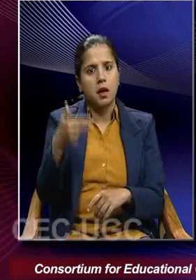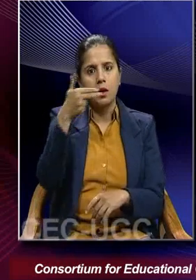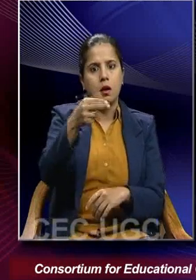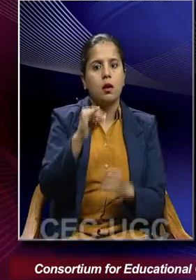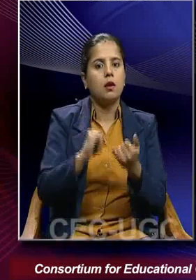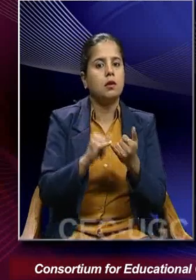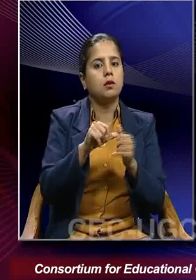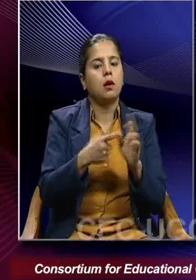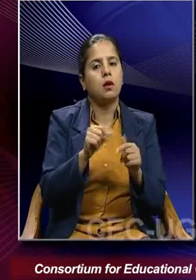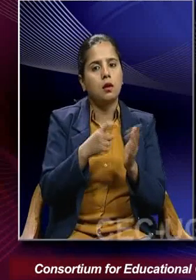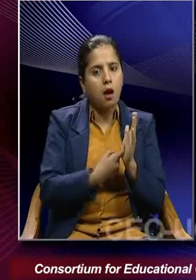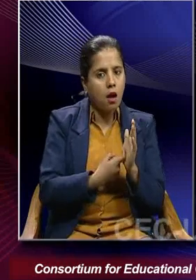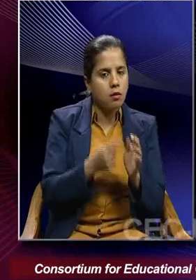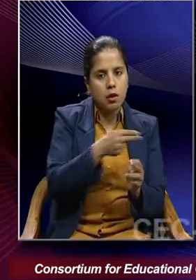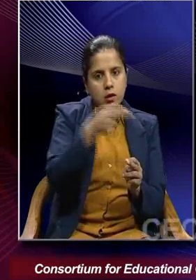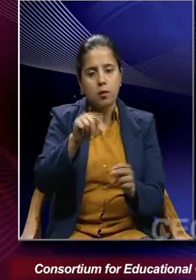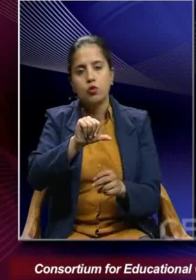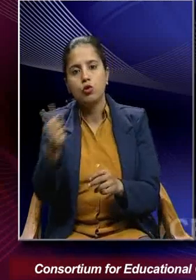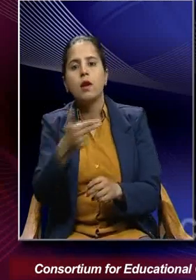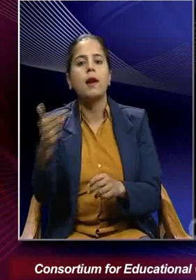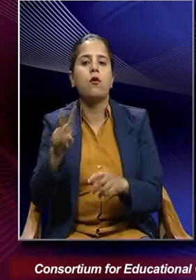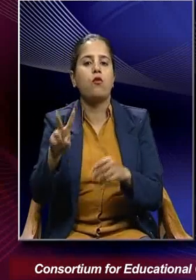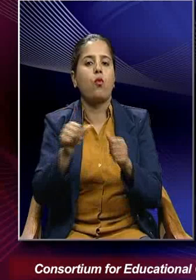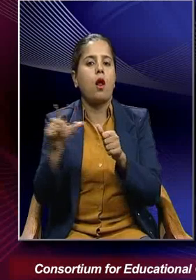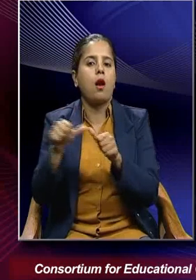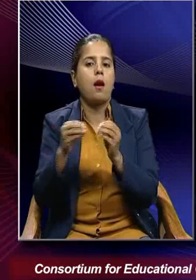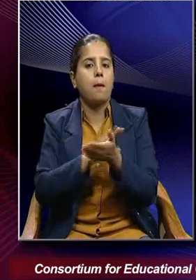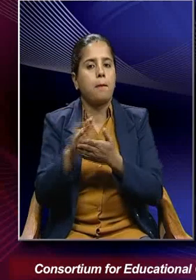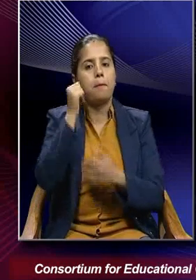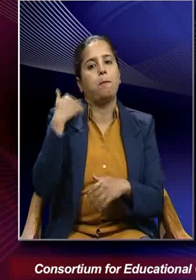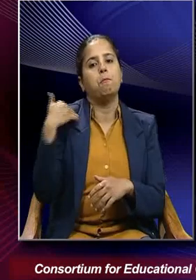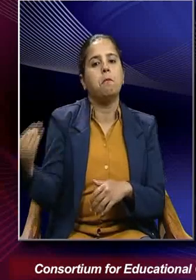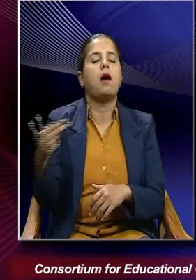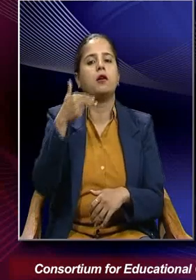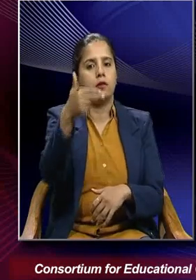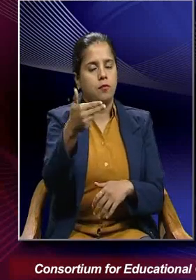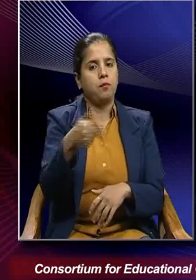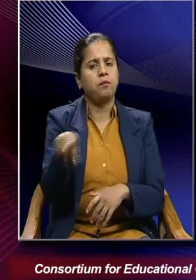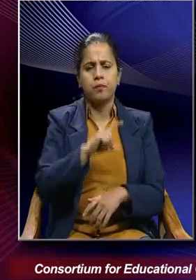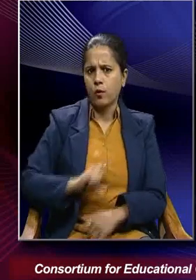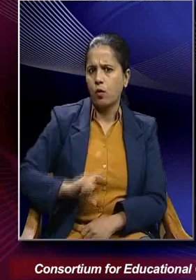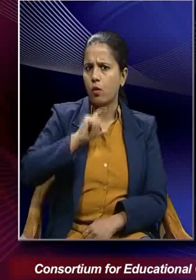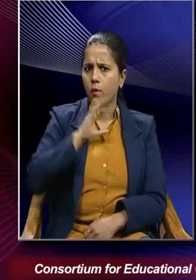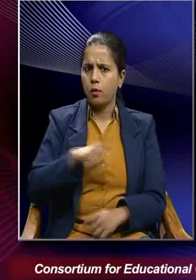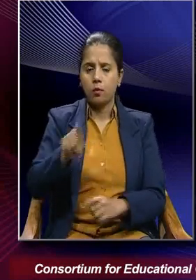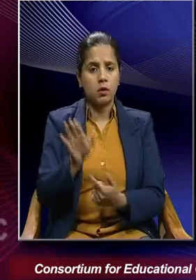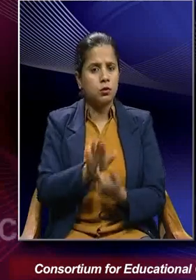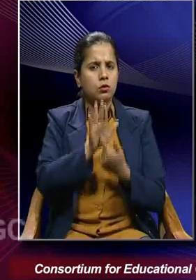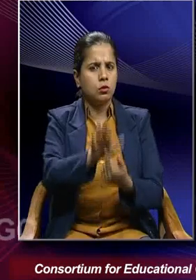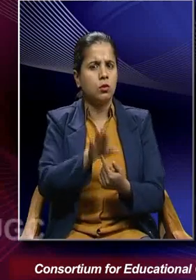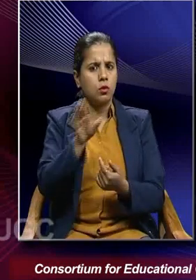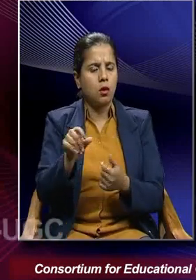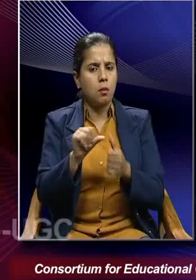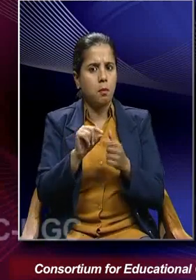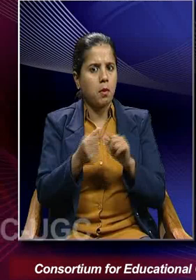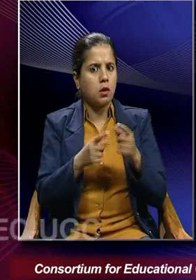to Vallabhbhai for his leadership qualities. So we find that the kind of self-confidence which was exhibited by him and the momentum